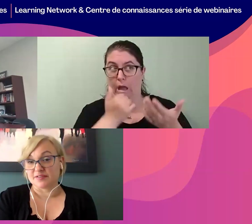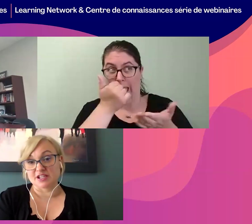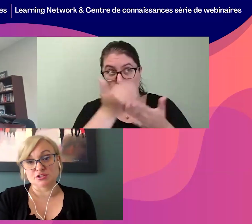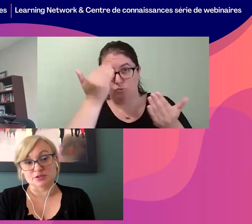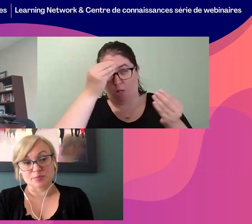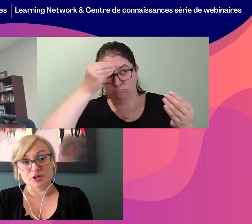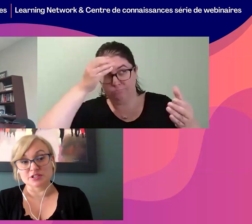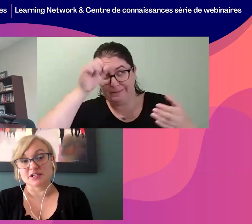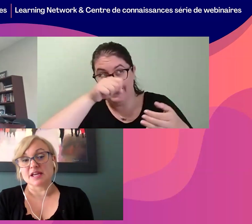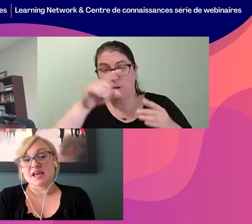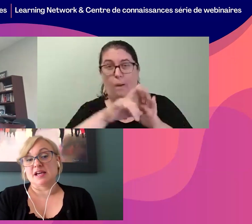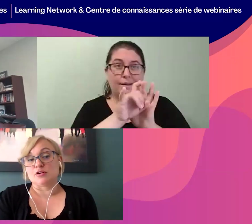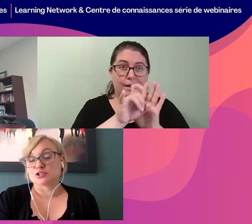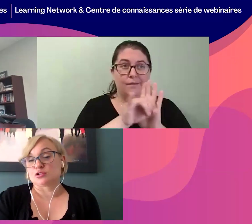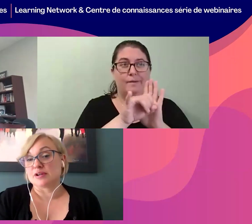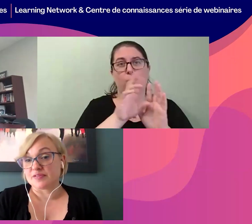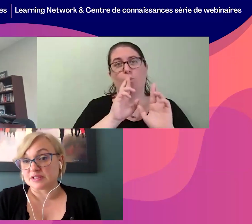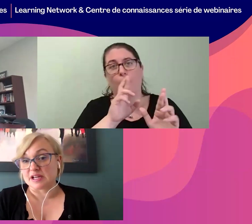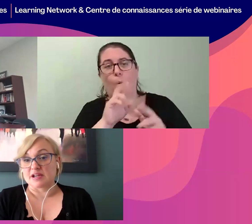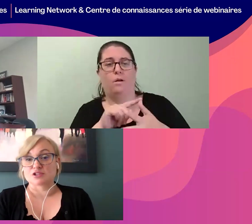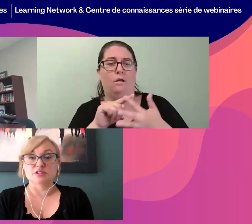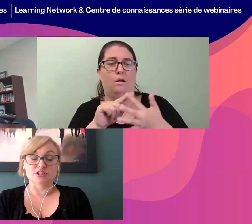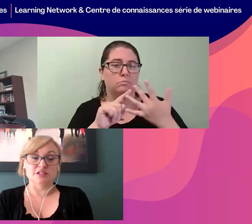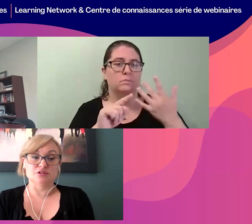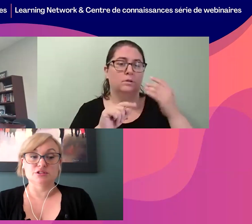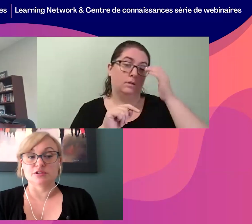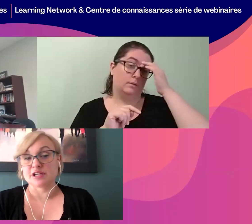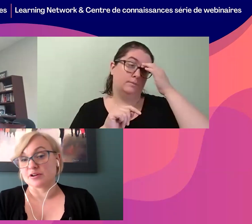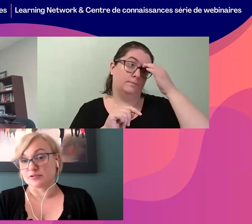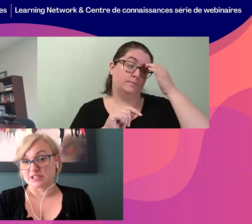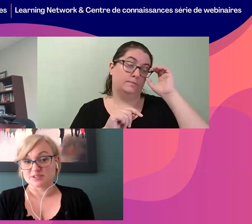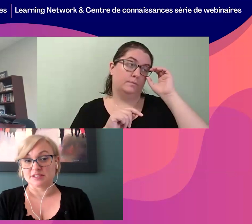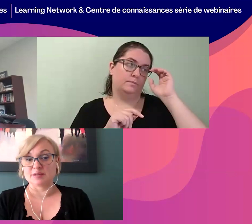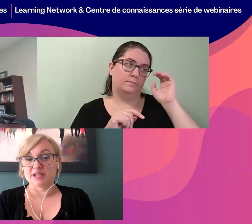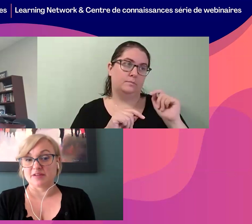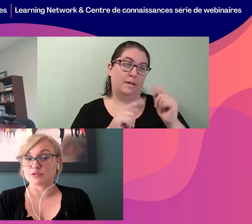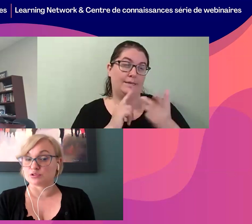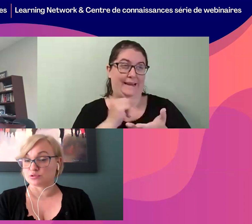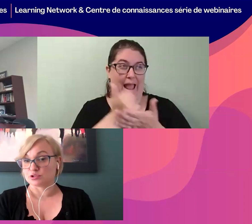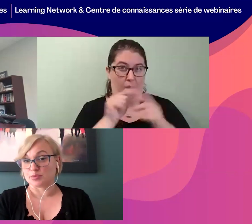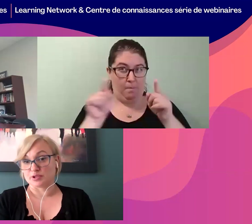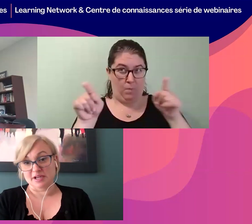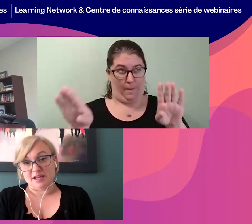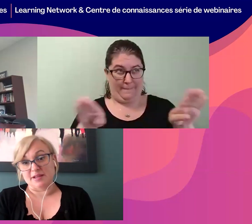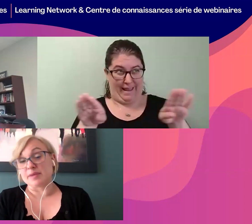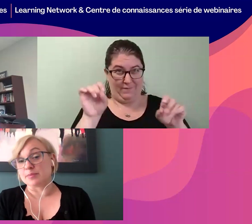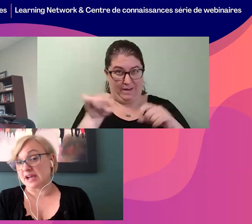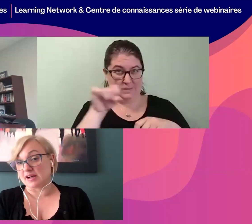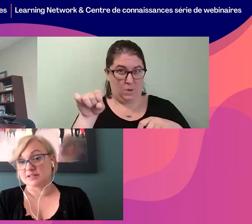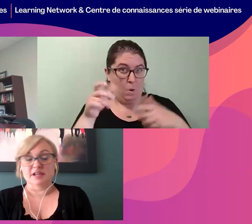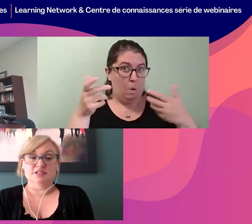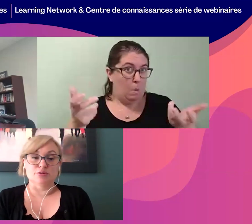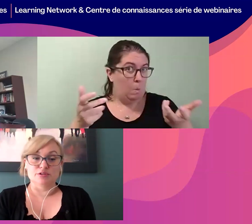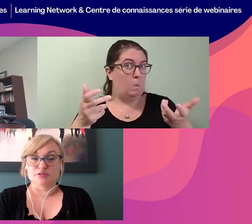knowledge, identification, and reporting, and also if it actually changes caregivers' help-seeking behavior, so social support, and